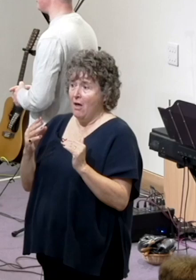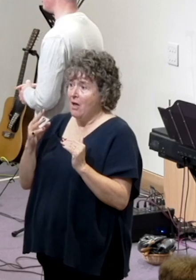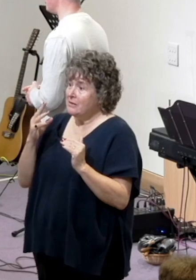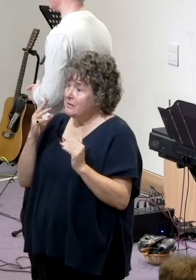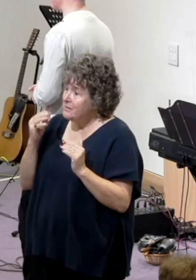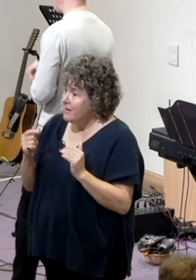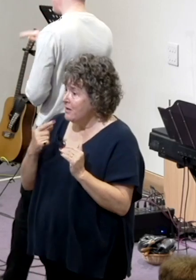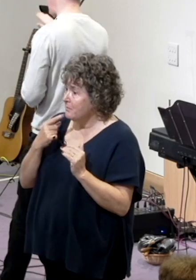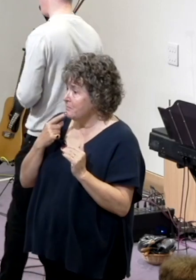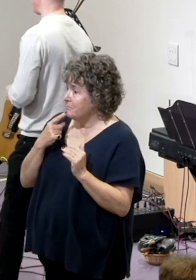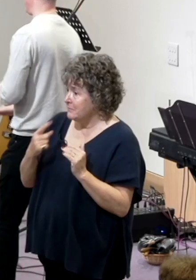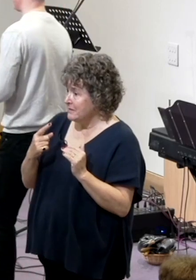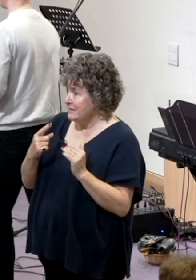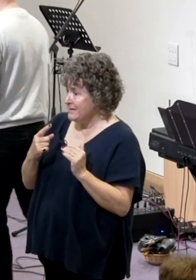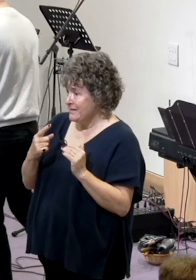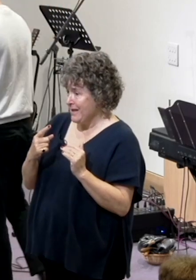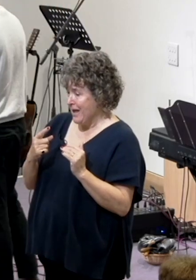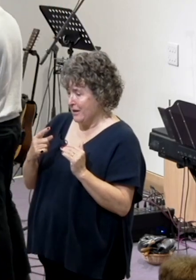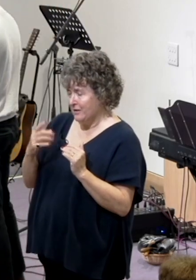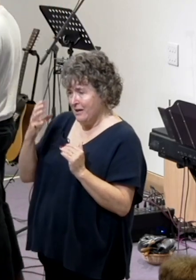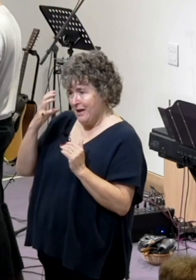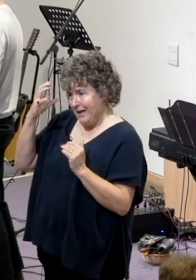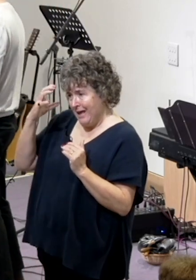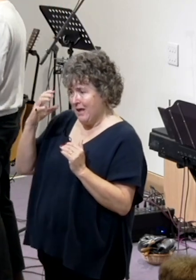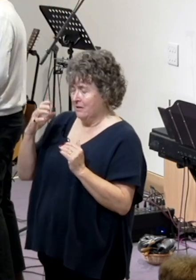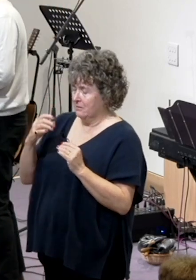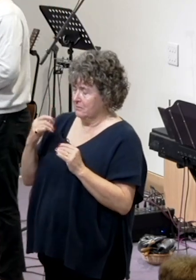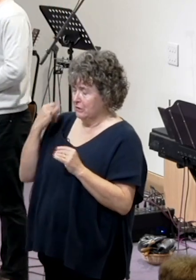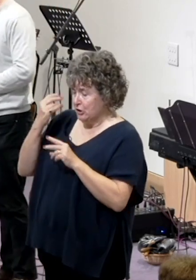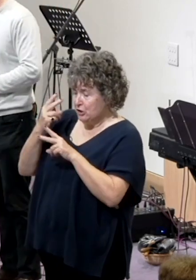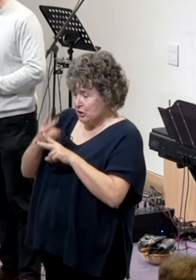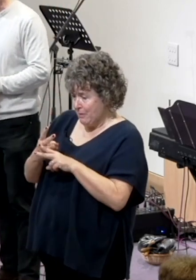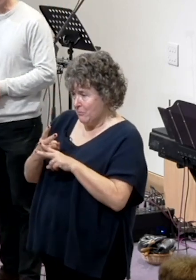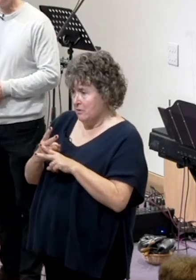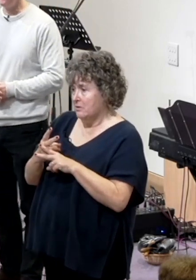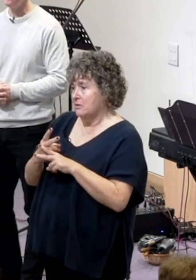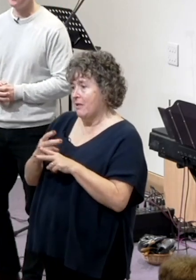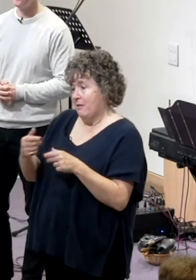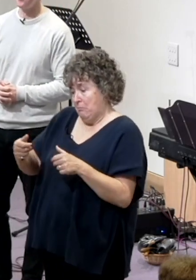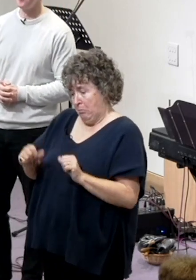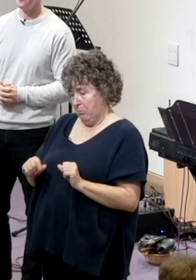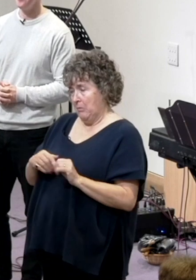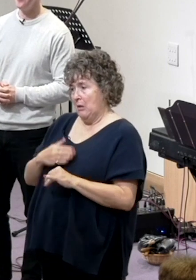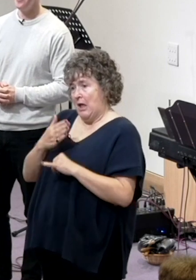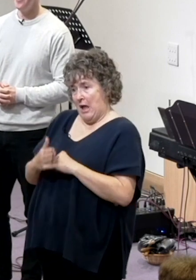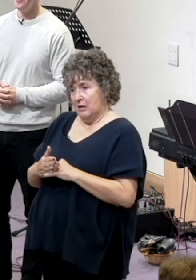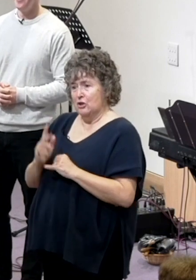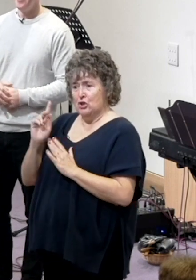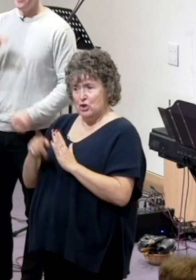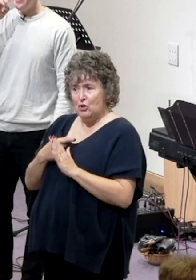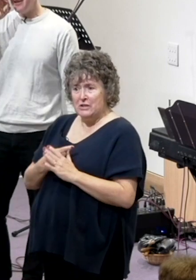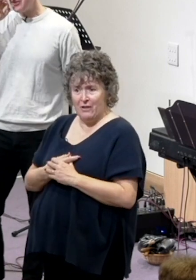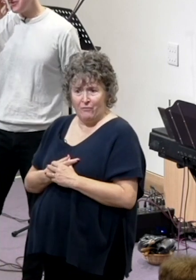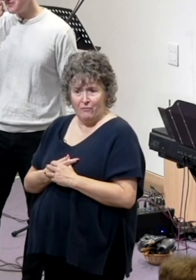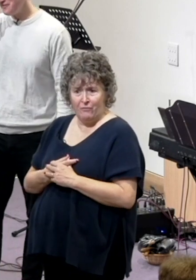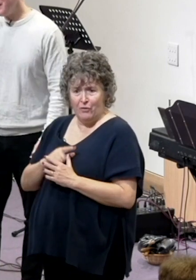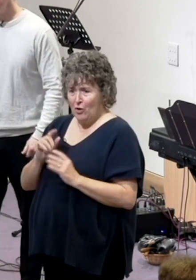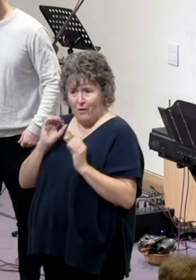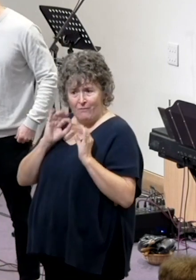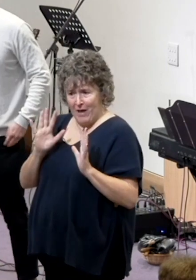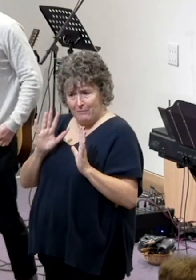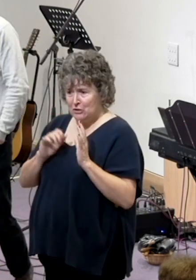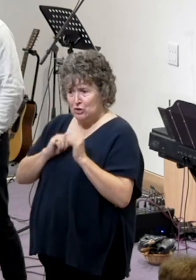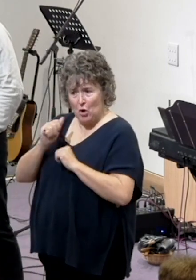people who would put him lower down, saying it was better to be a king or a shepherd than to play the part of Joseph. You know, Joseph